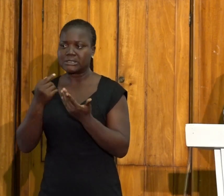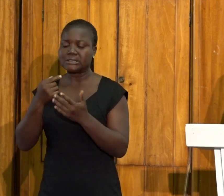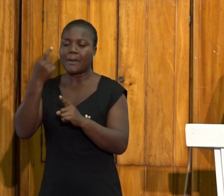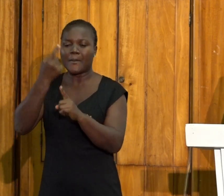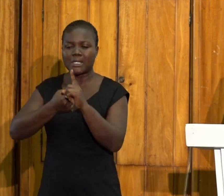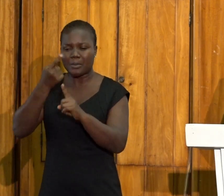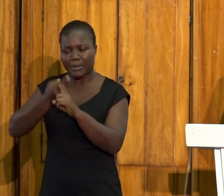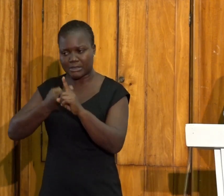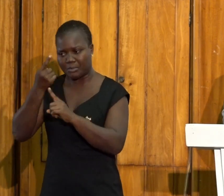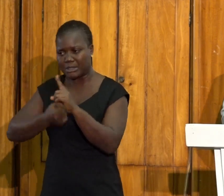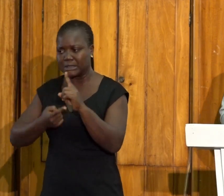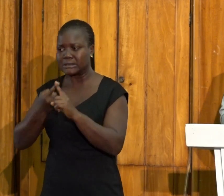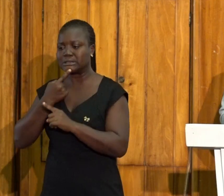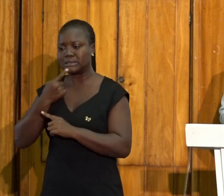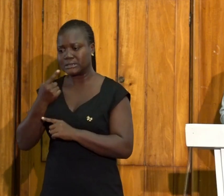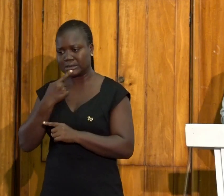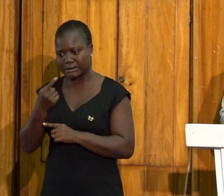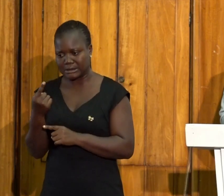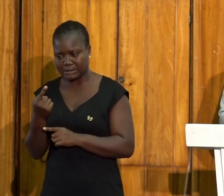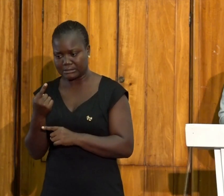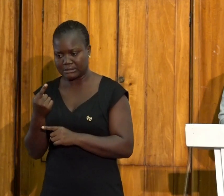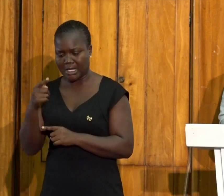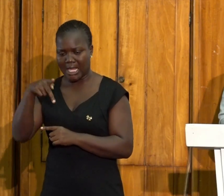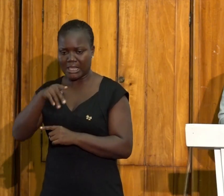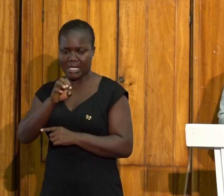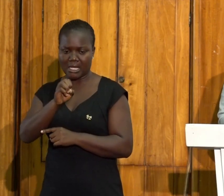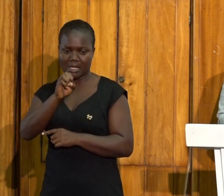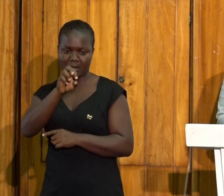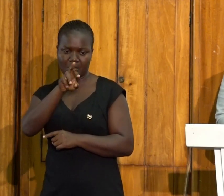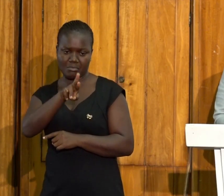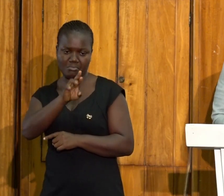oral PrEP option, which is the